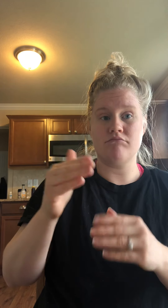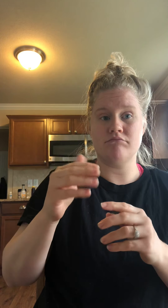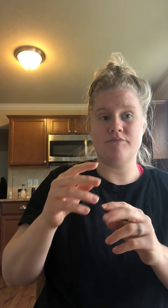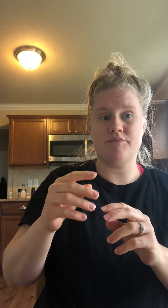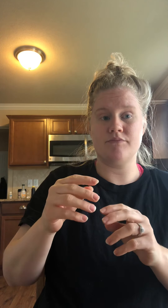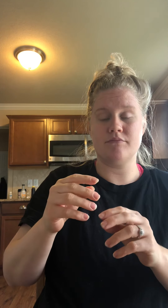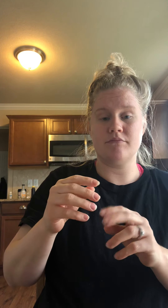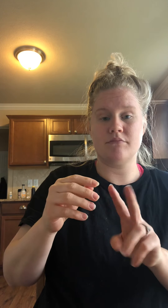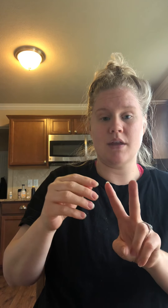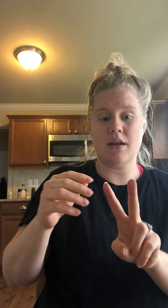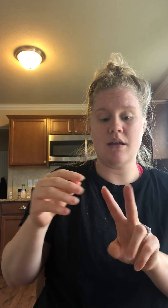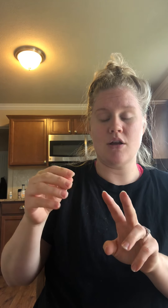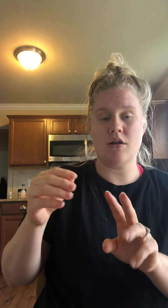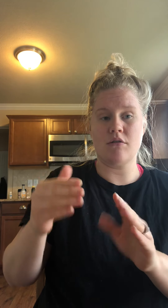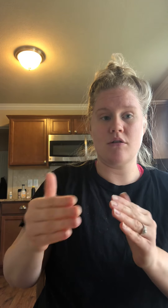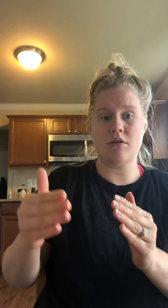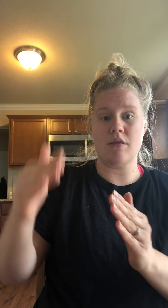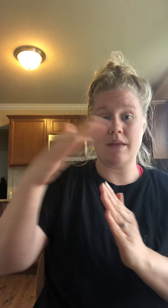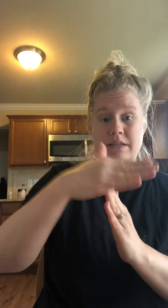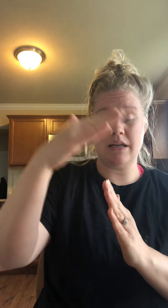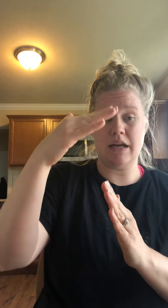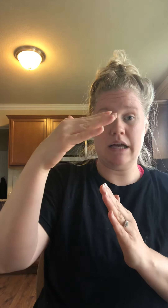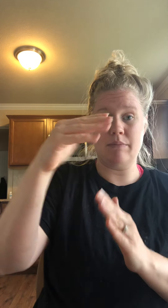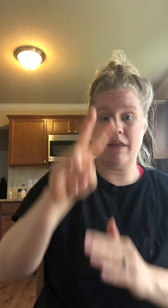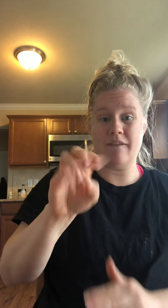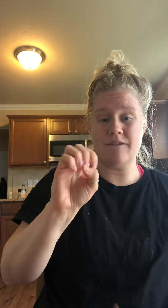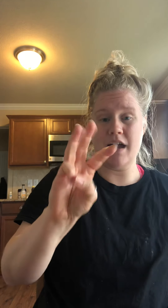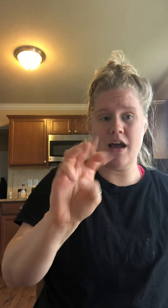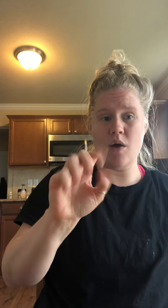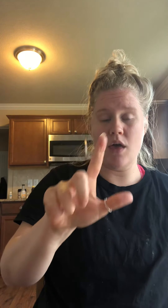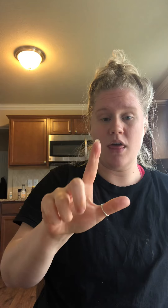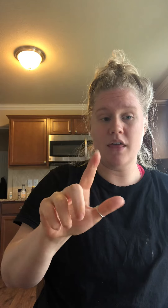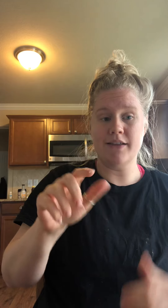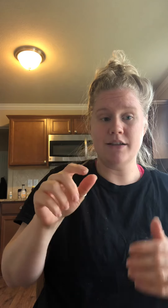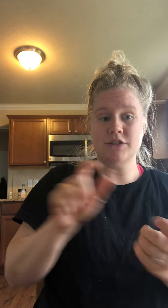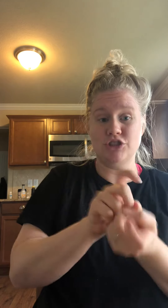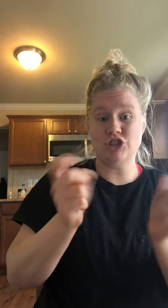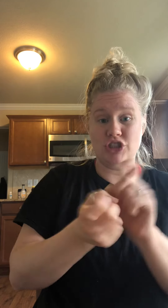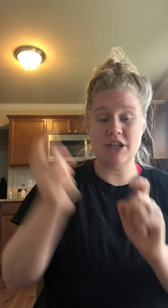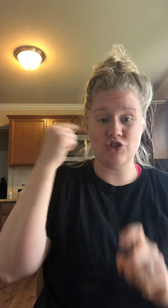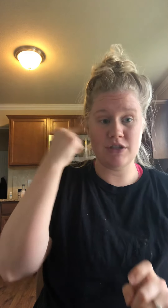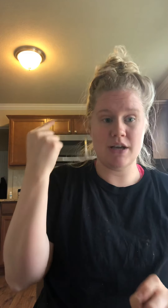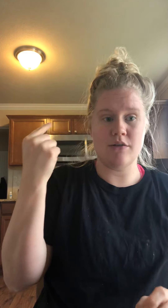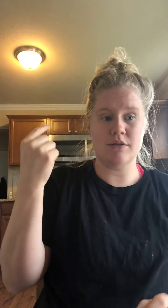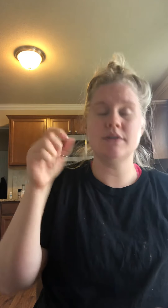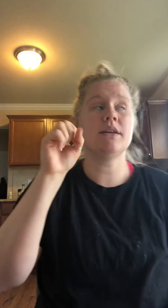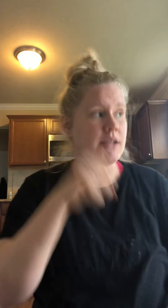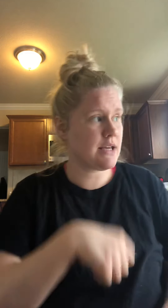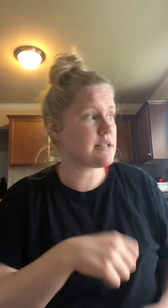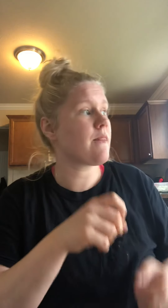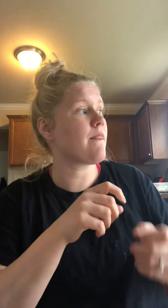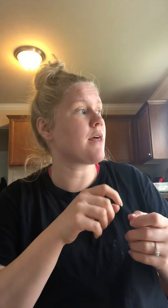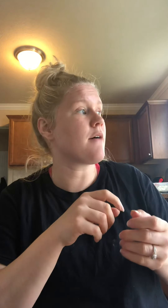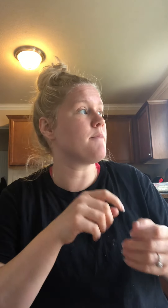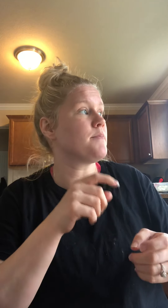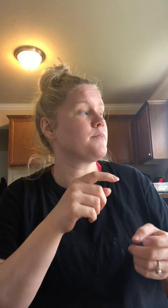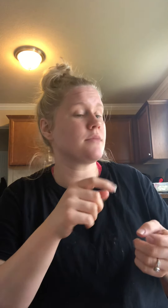change its color, right? Change its meaning. And that process is called either